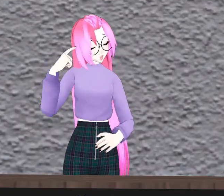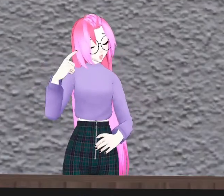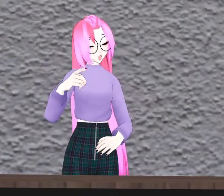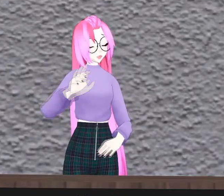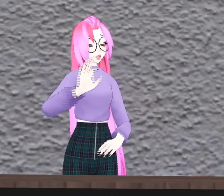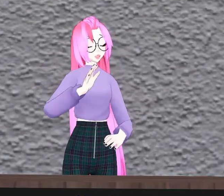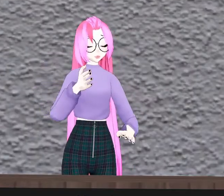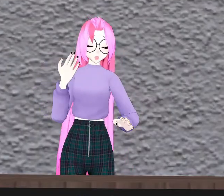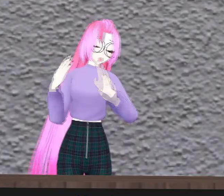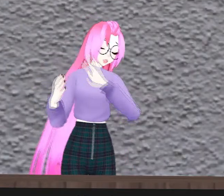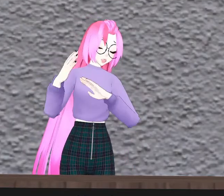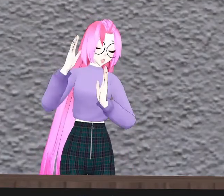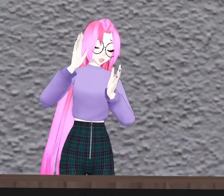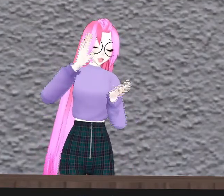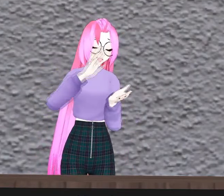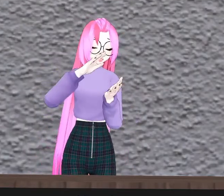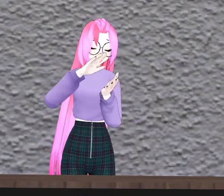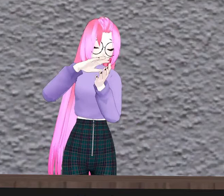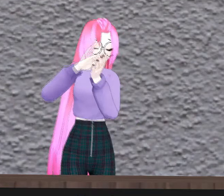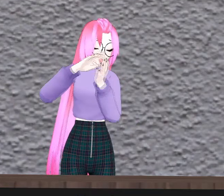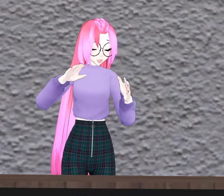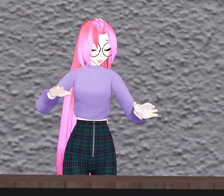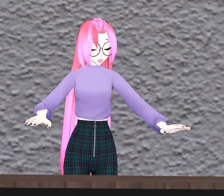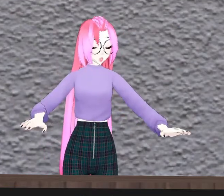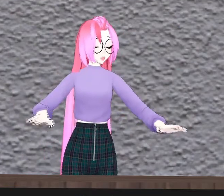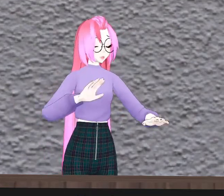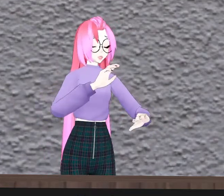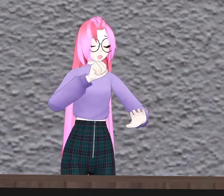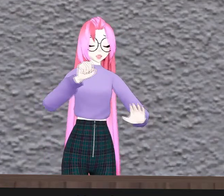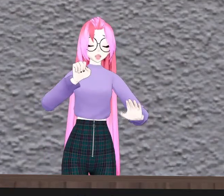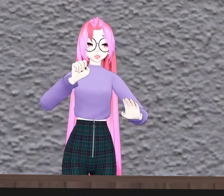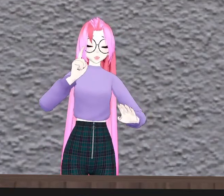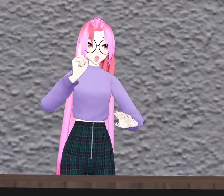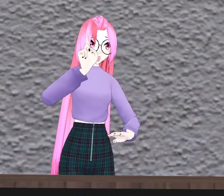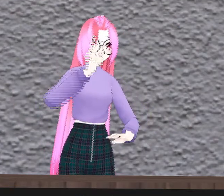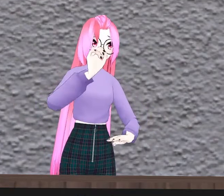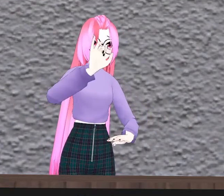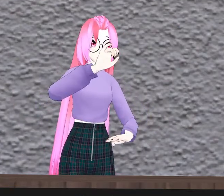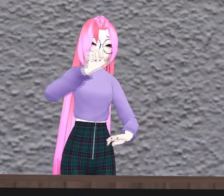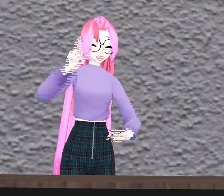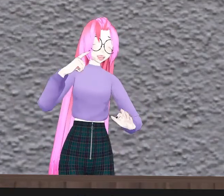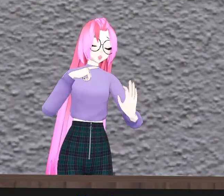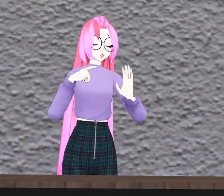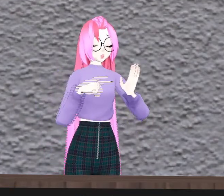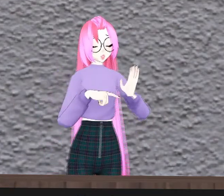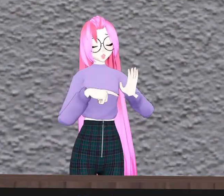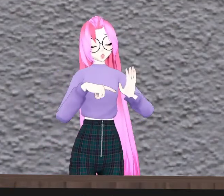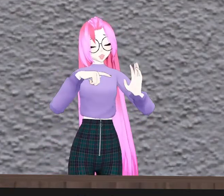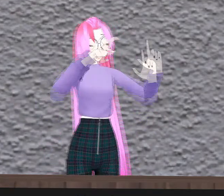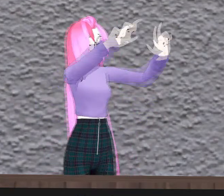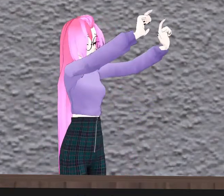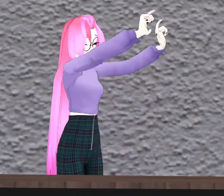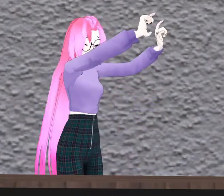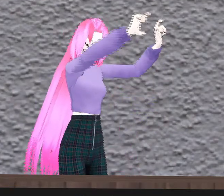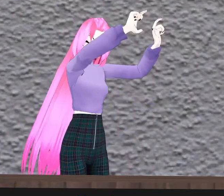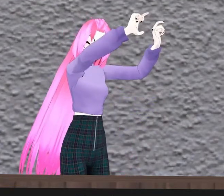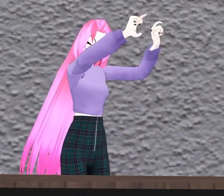think about way back when, like when you were little in school and you had a fire drill, did you notice anything about the fire alarm on the